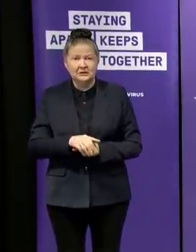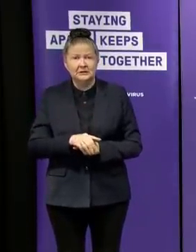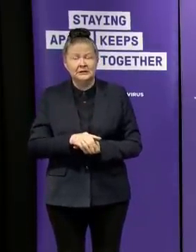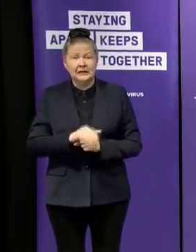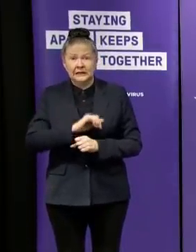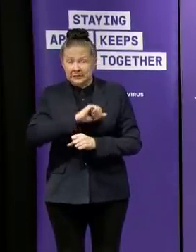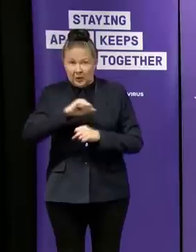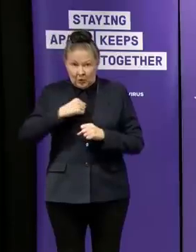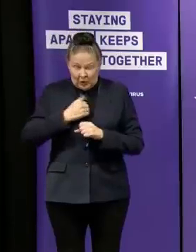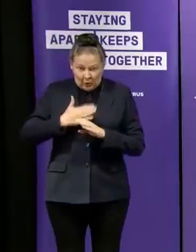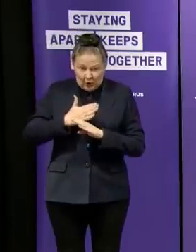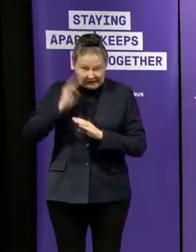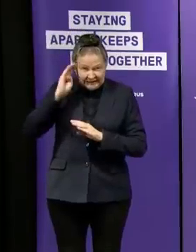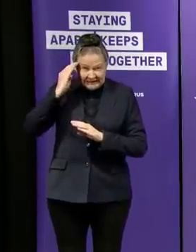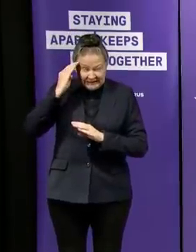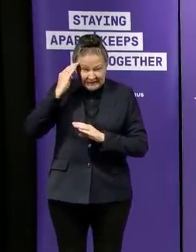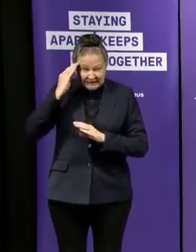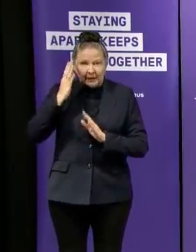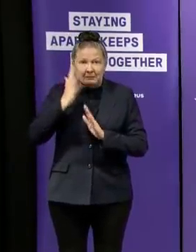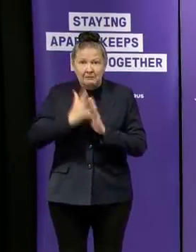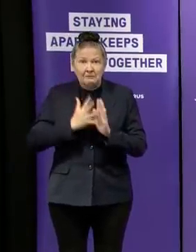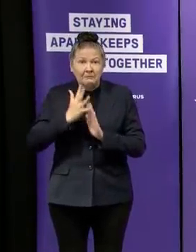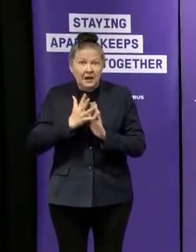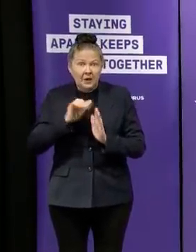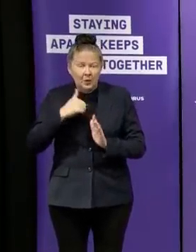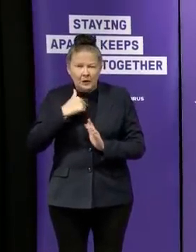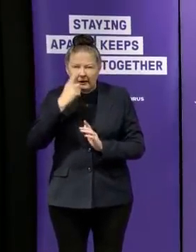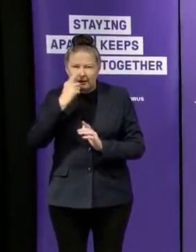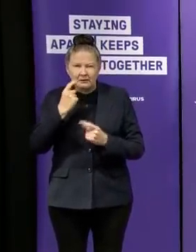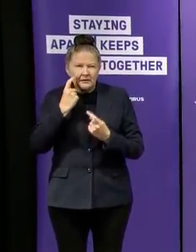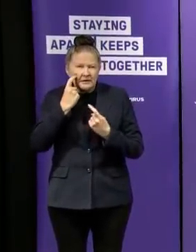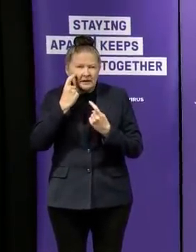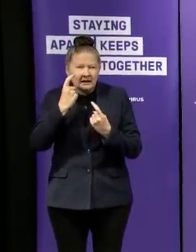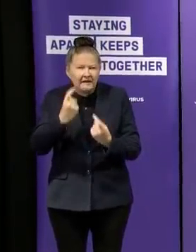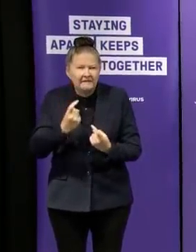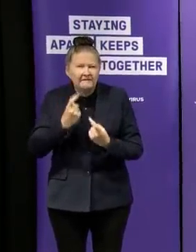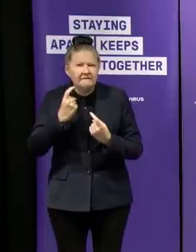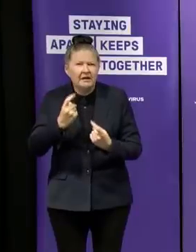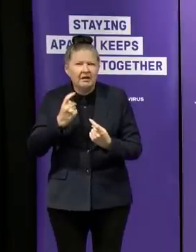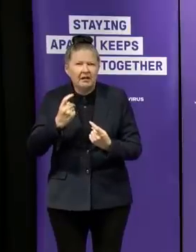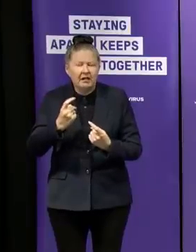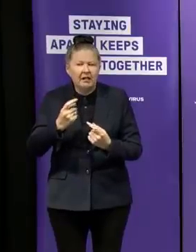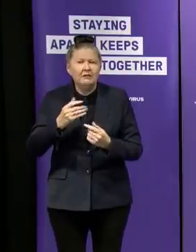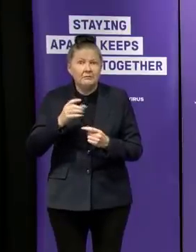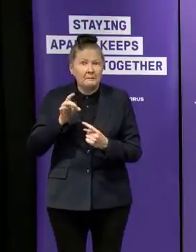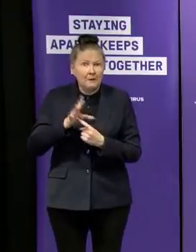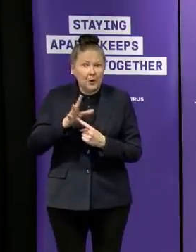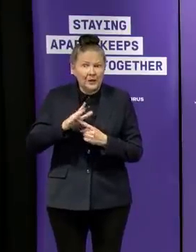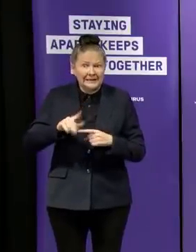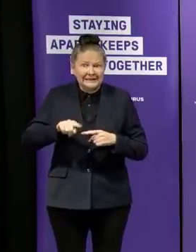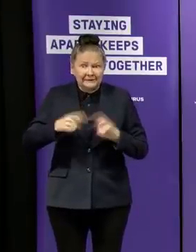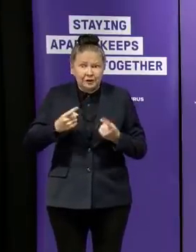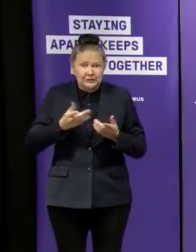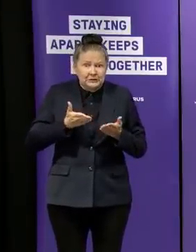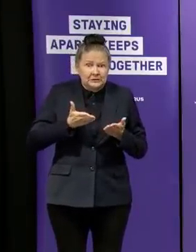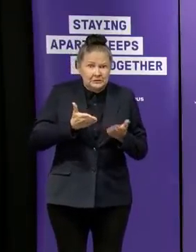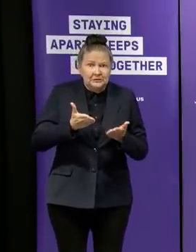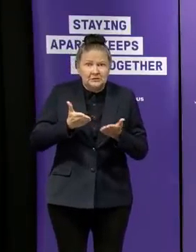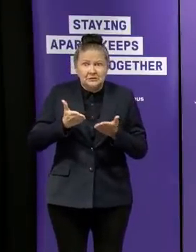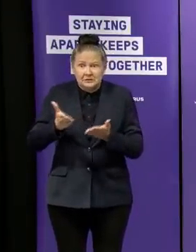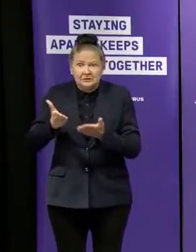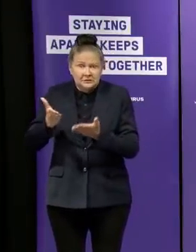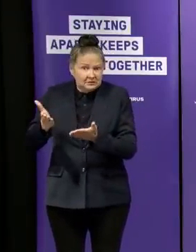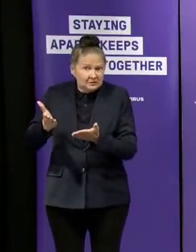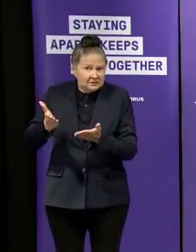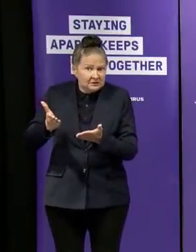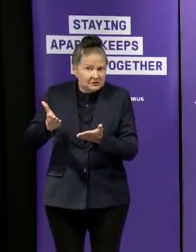indicated, that we're able to take some careful, measured but significant steps towards introducing a